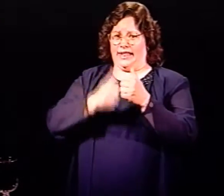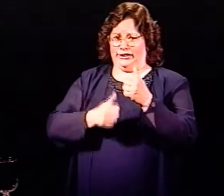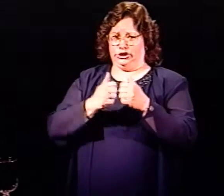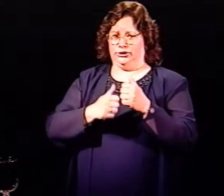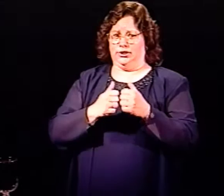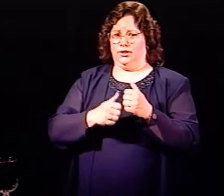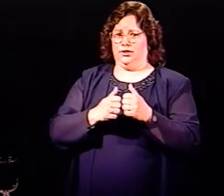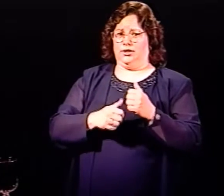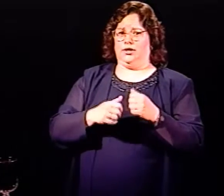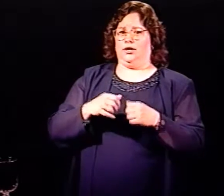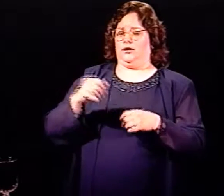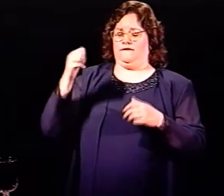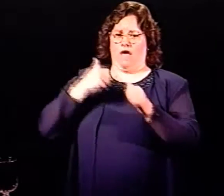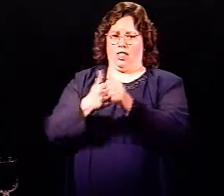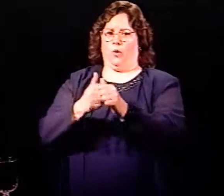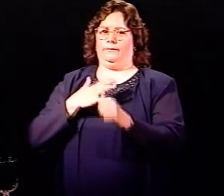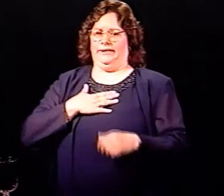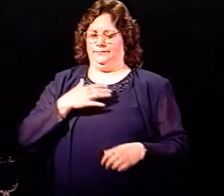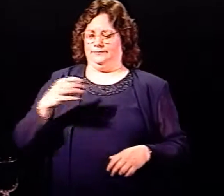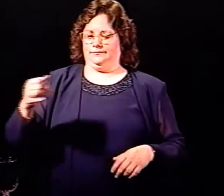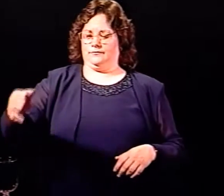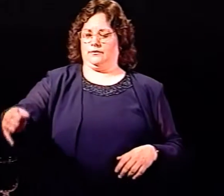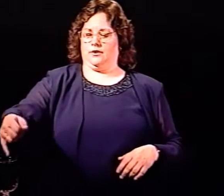we name the 10 plagues.